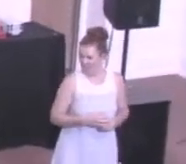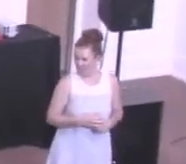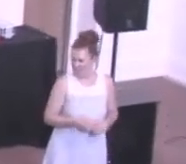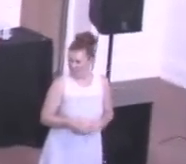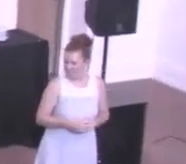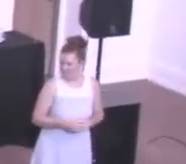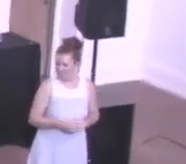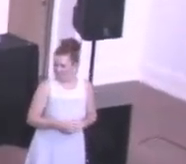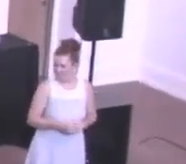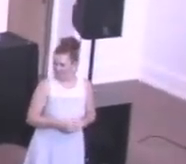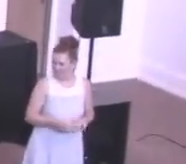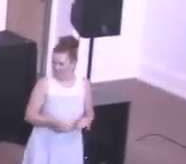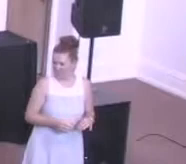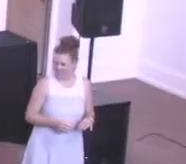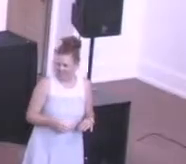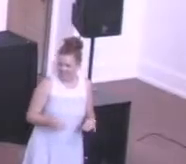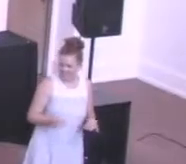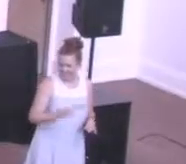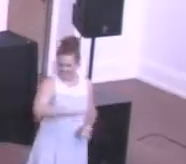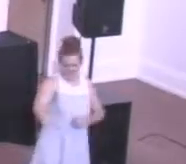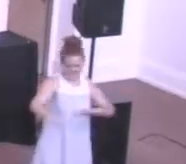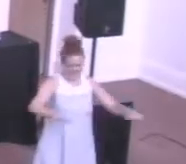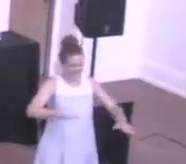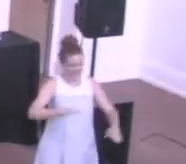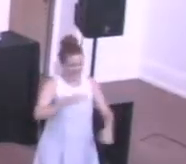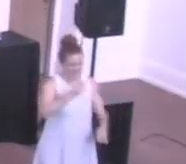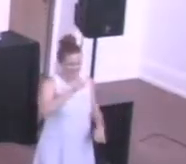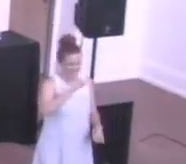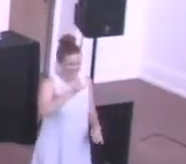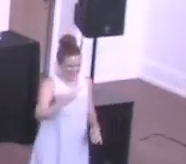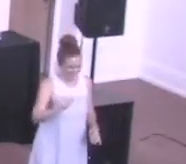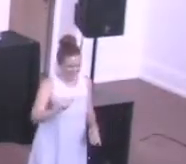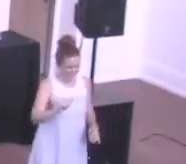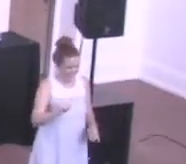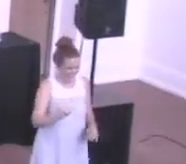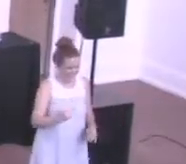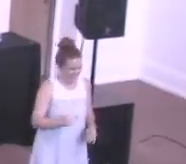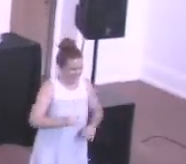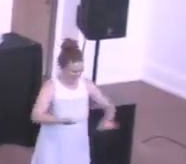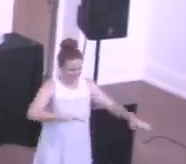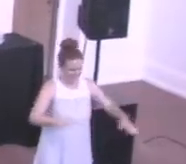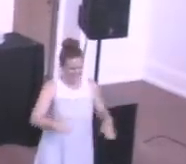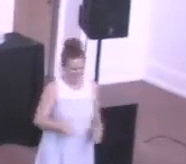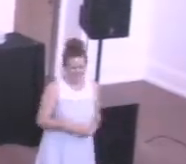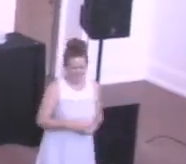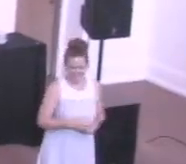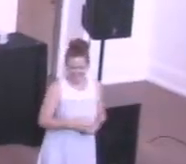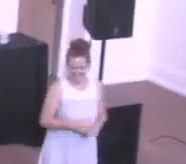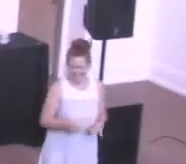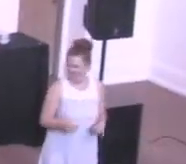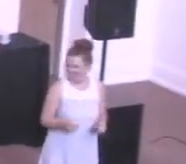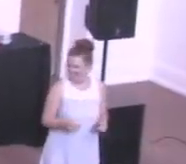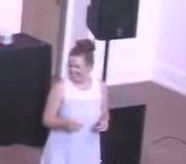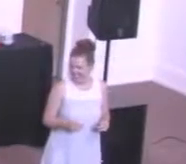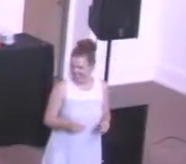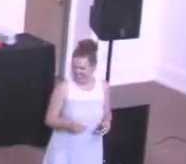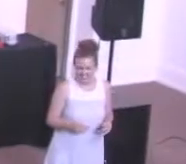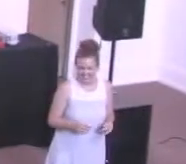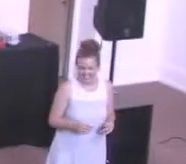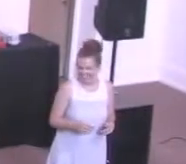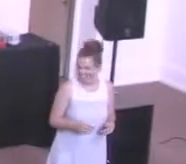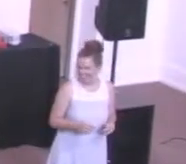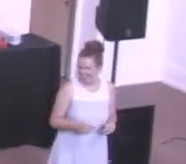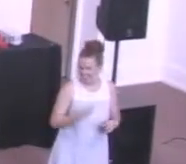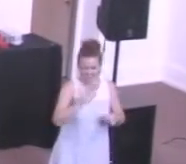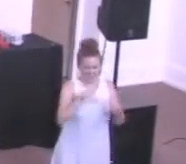what's just happened? Let's try it again. Say, hi-ya! Archer, I need you to stand up. Calling you by name. Oh,